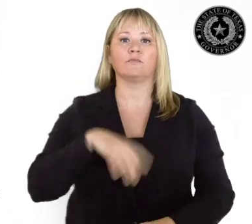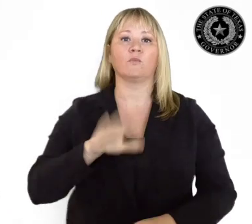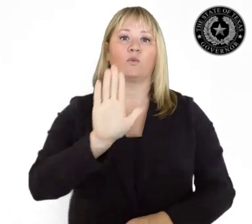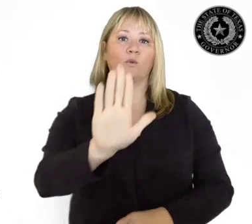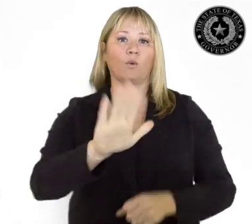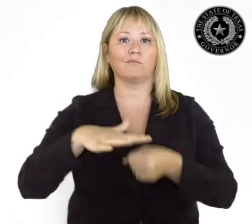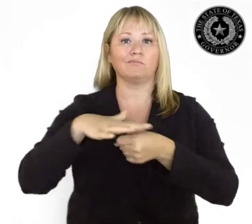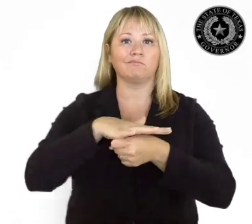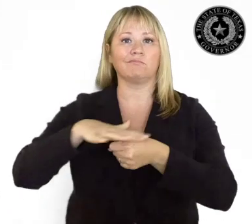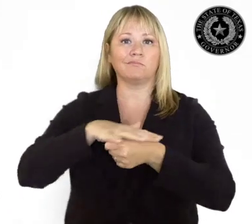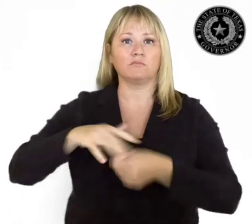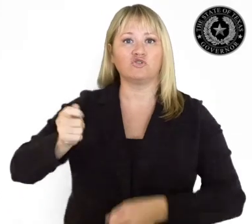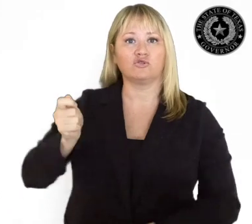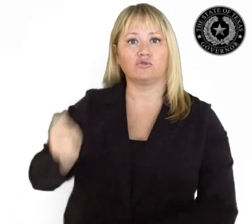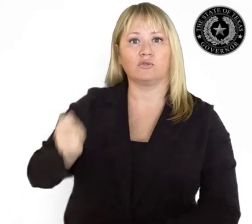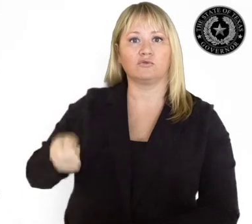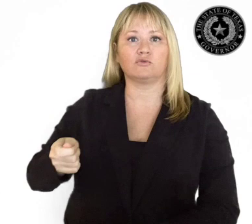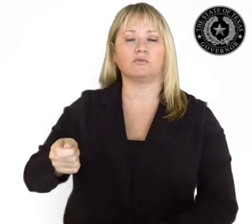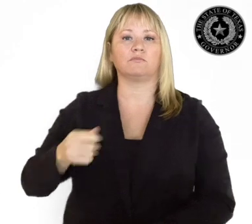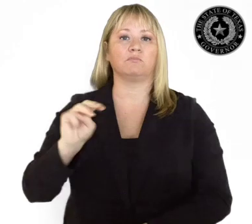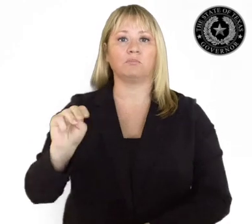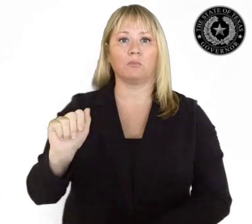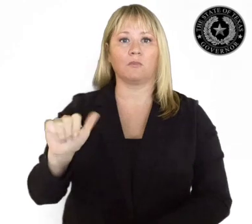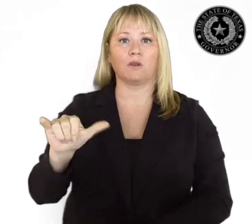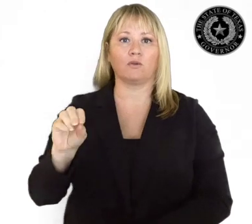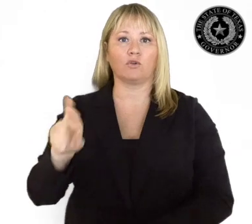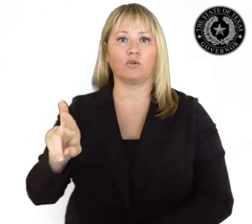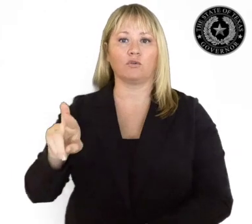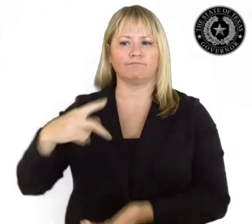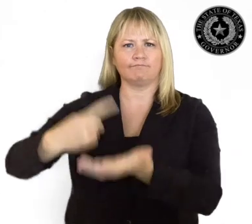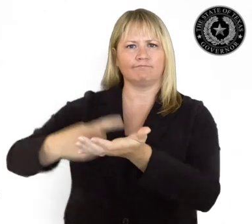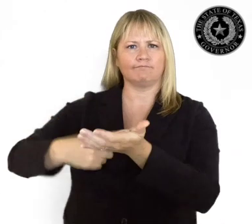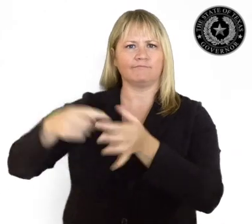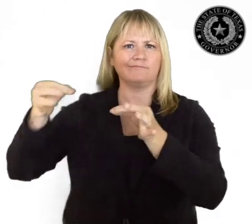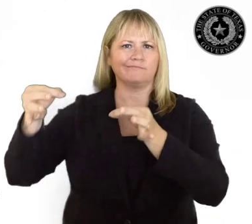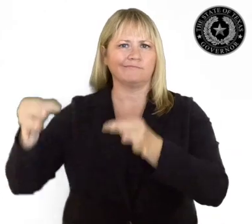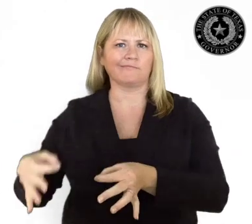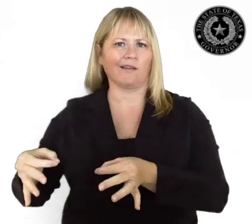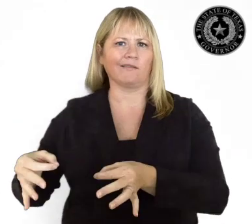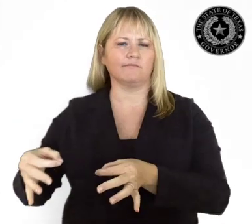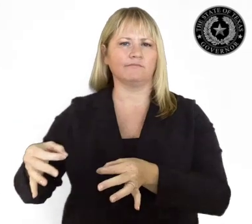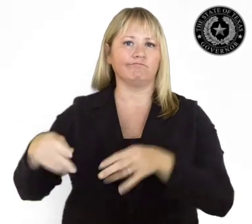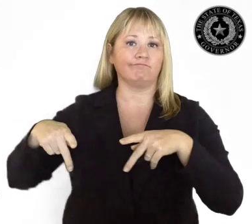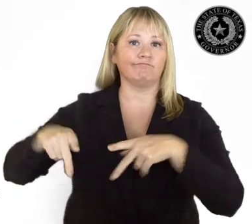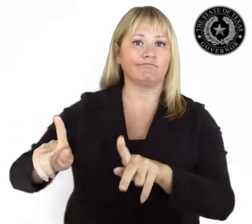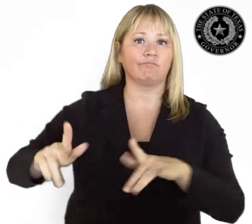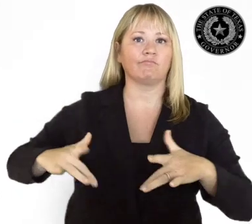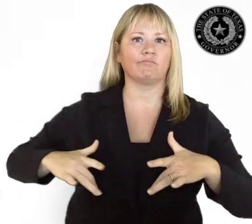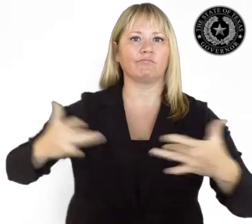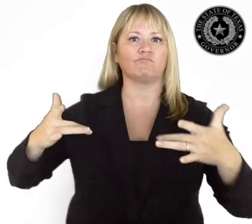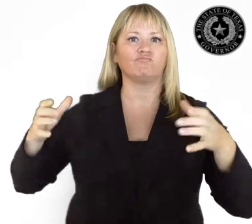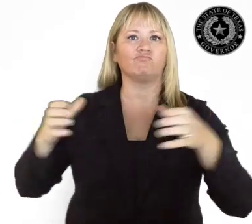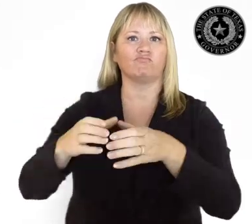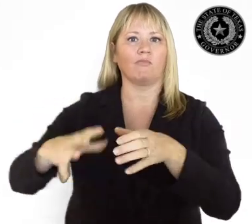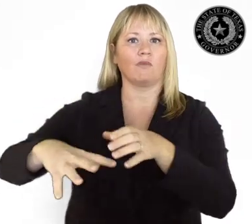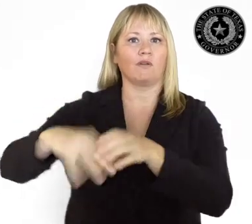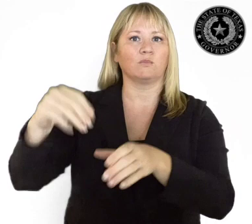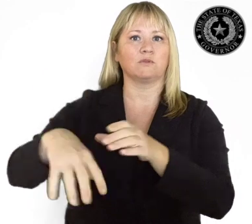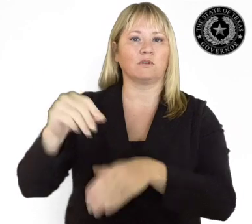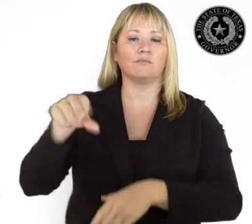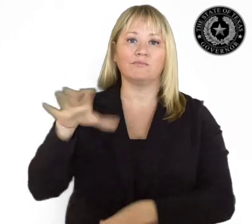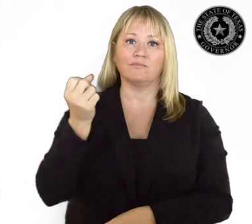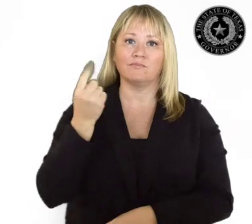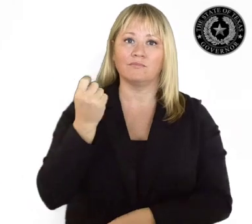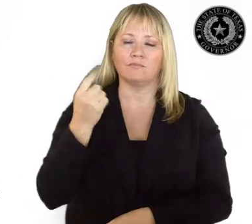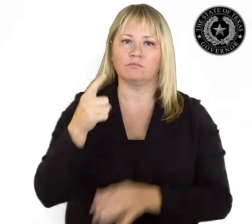or the county judge, in the case of a gathering in an unincorporated area, approves of the gathering, and such approval can